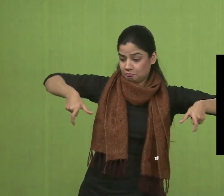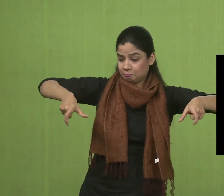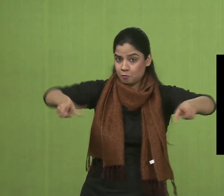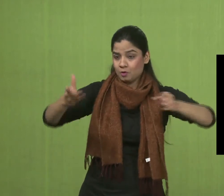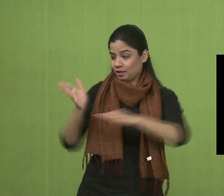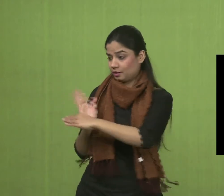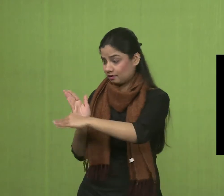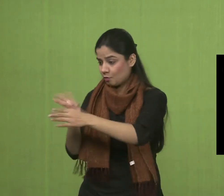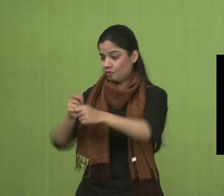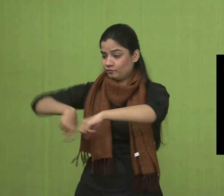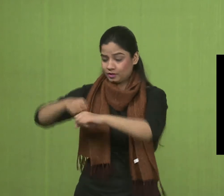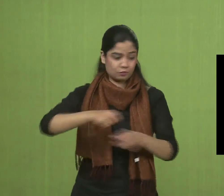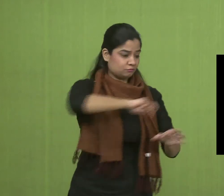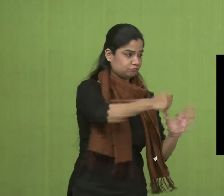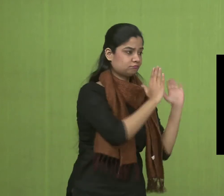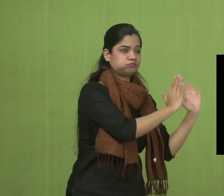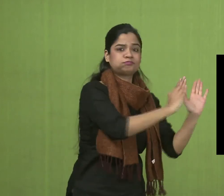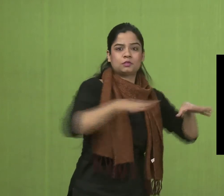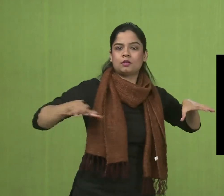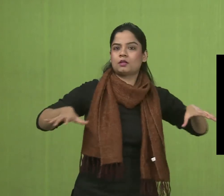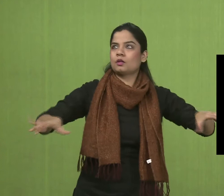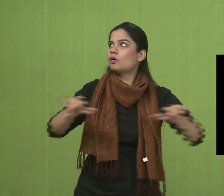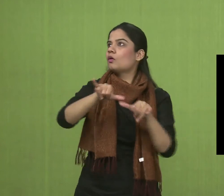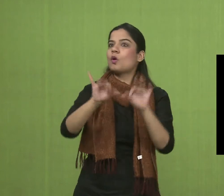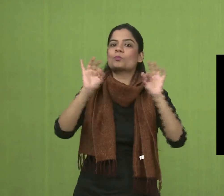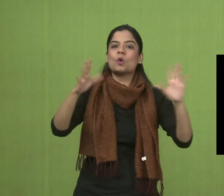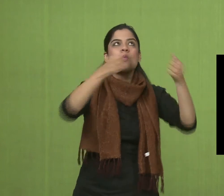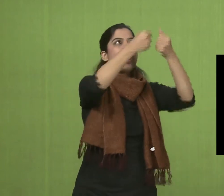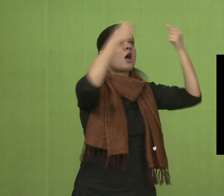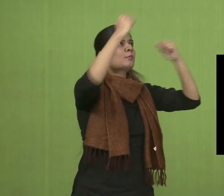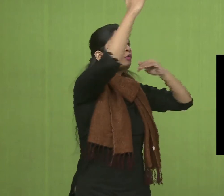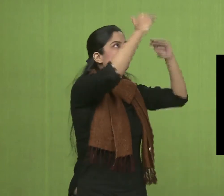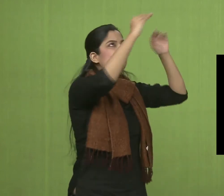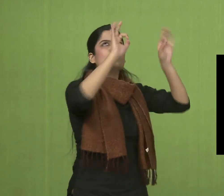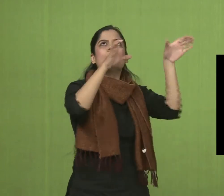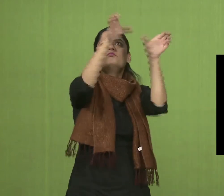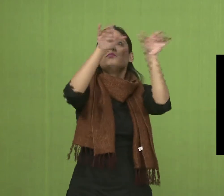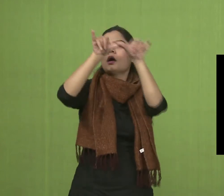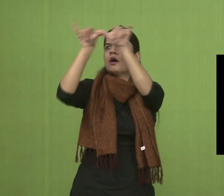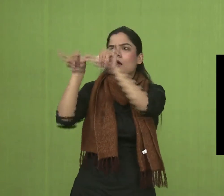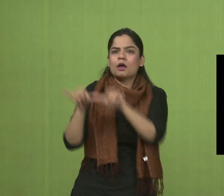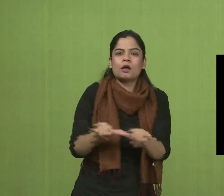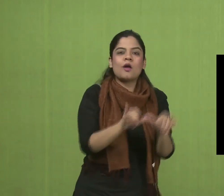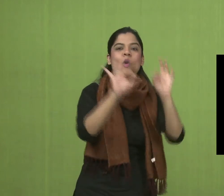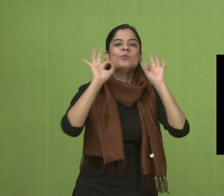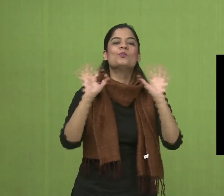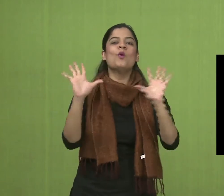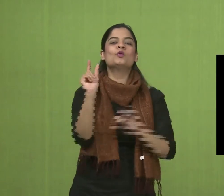be put in and the arrangement is well done, wherein you can have a modular kitchen as well. That's called a U-shaped kitchen.